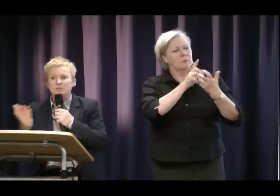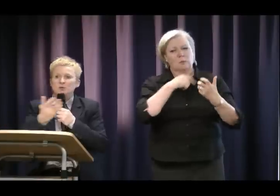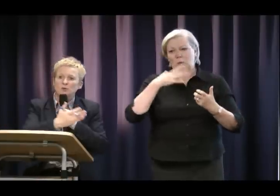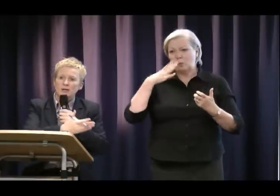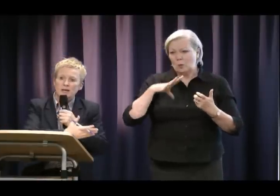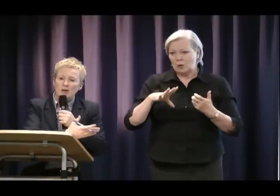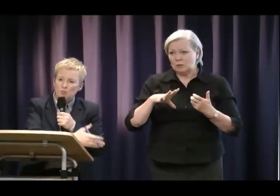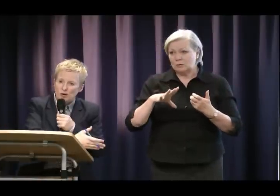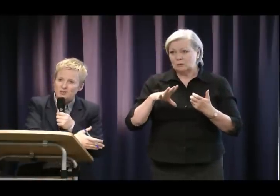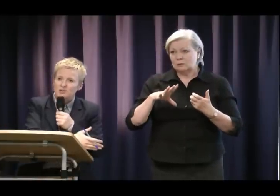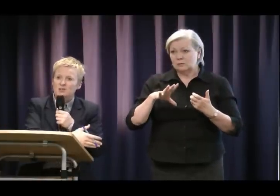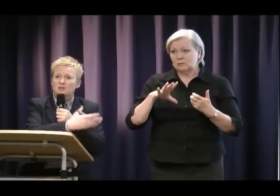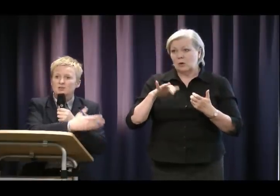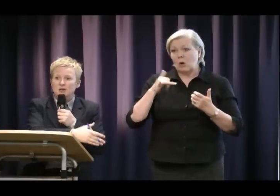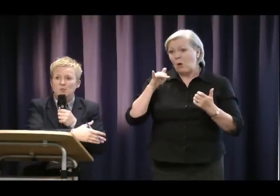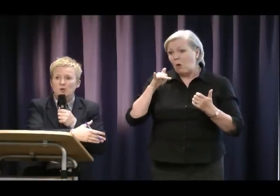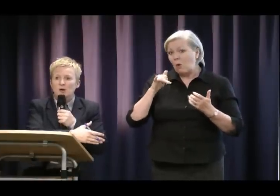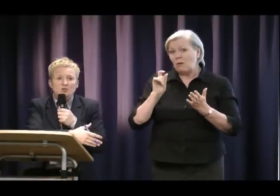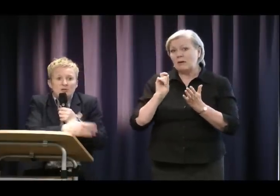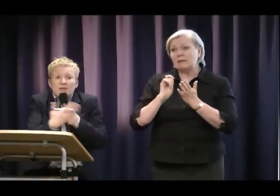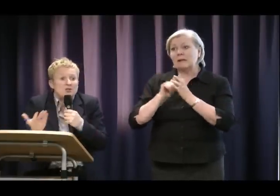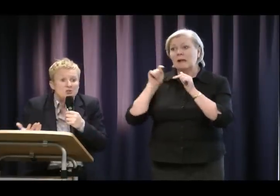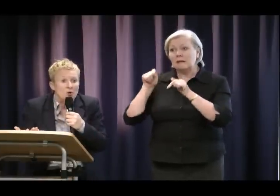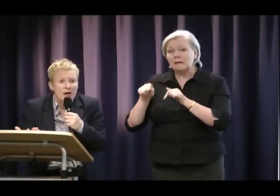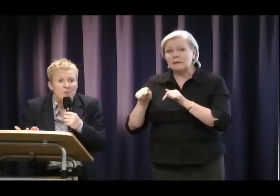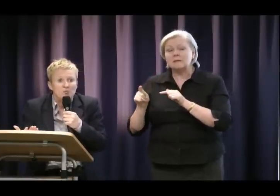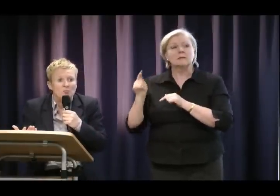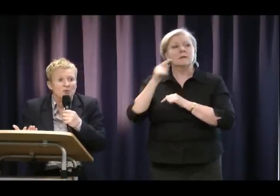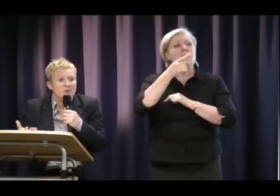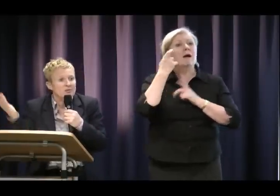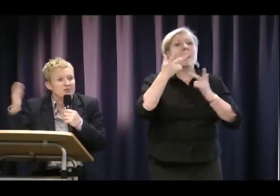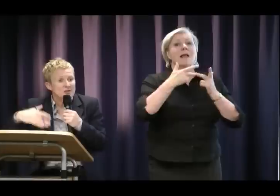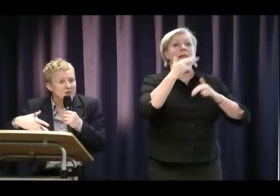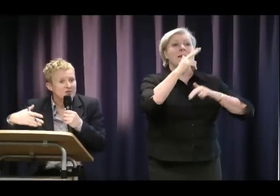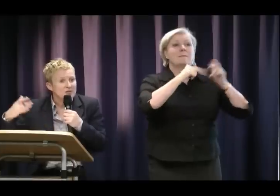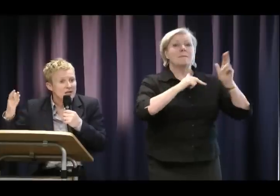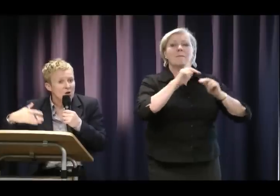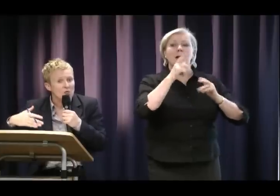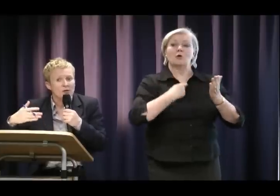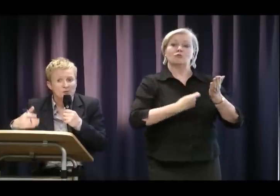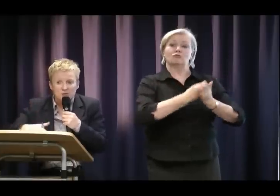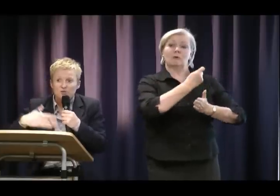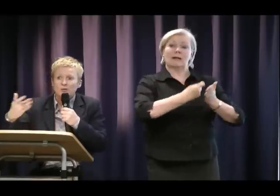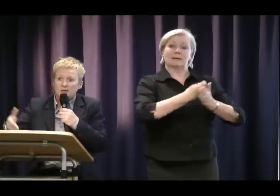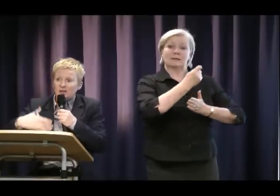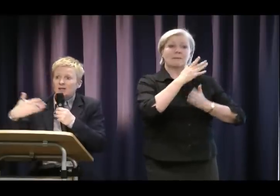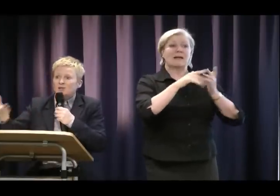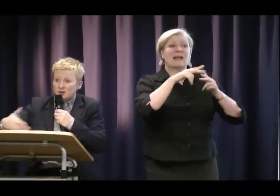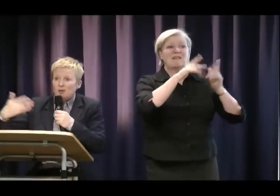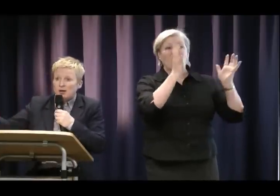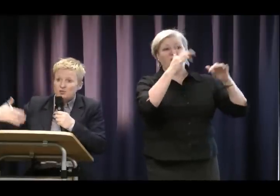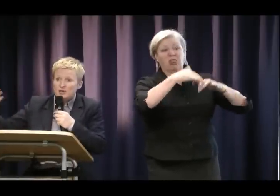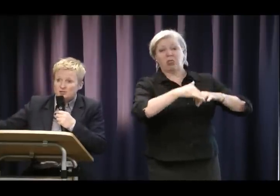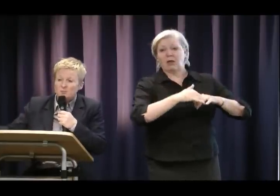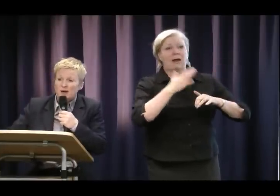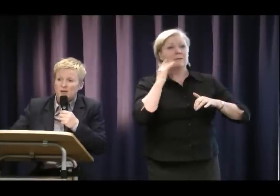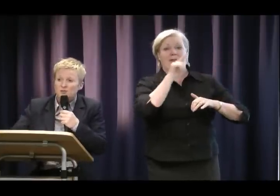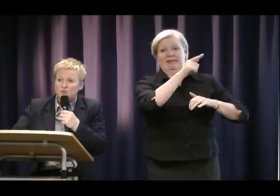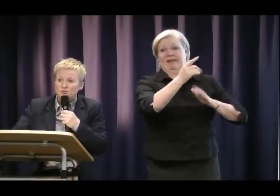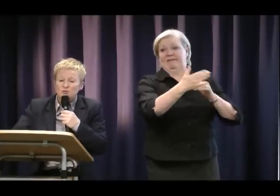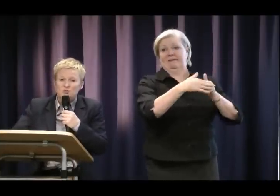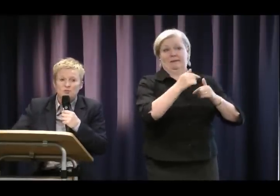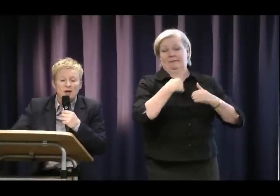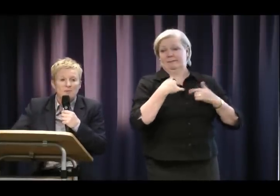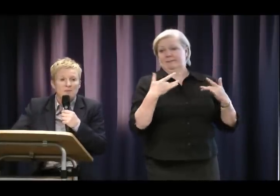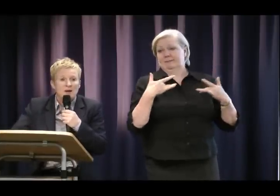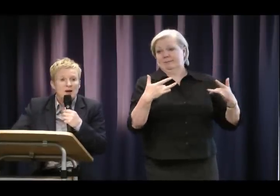sell this building and rent somewhere else, so then it's not our problem if it starts to get older, because someone else has to pay